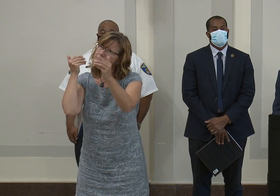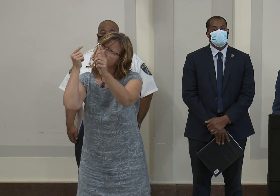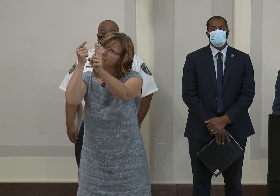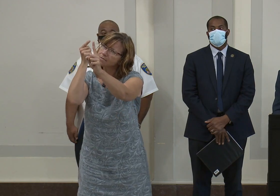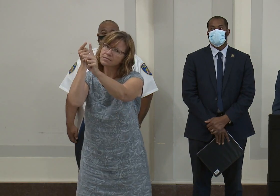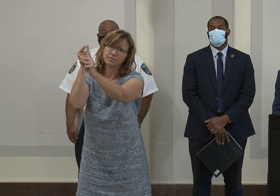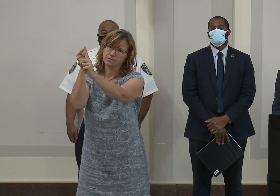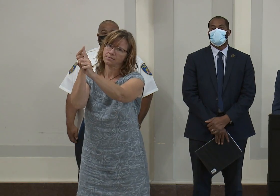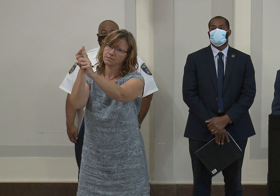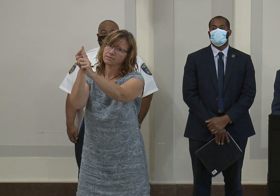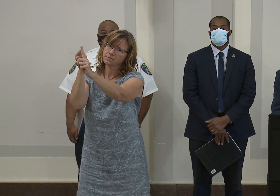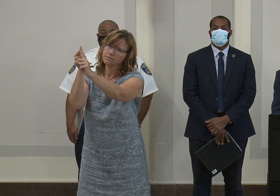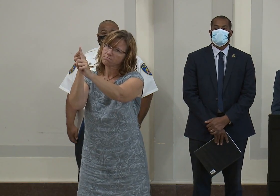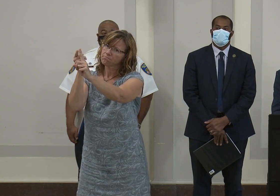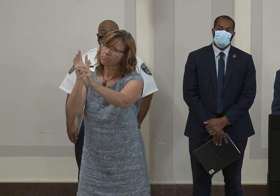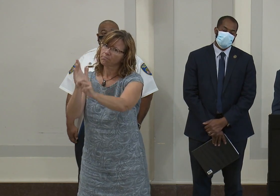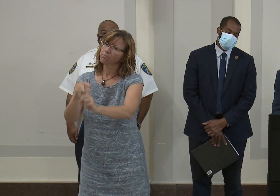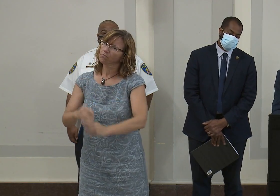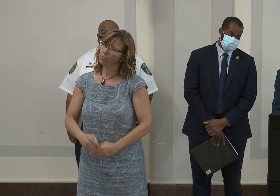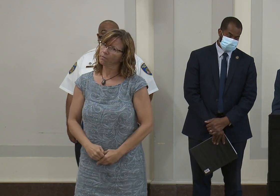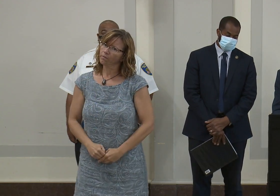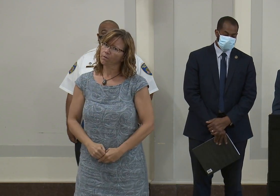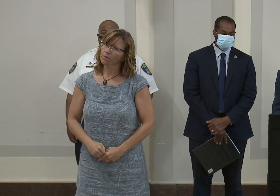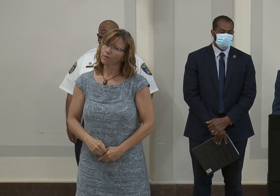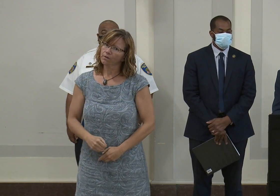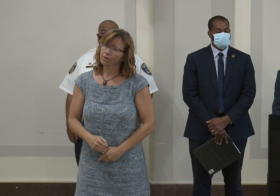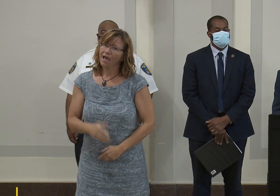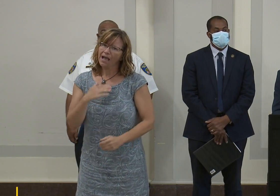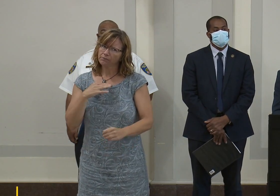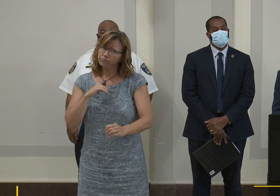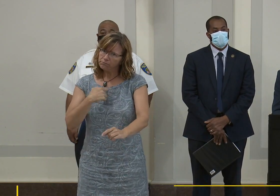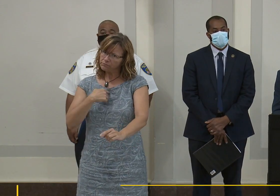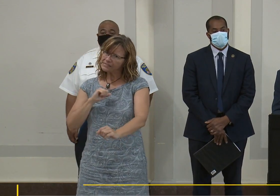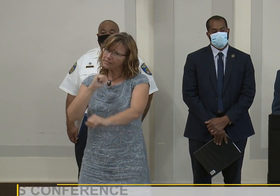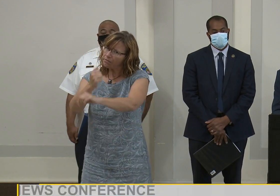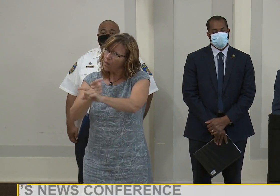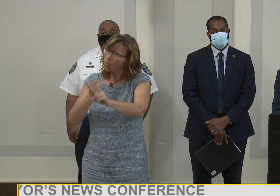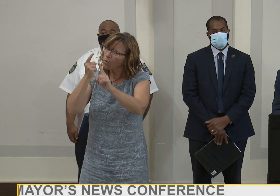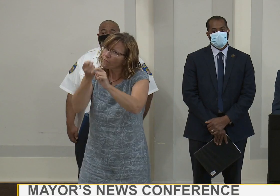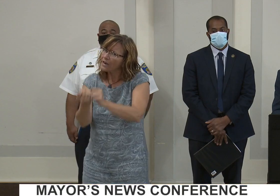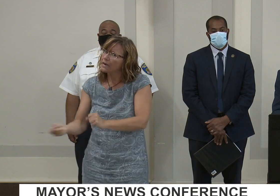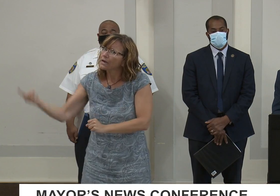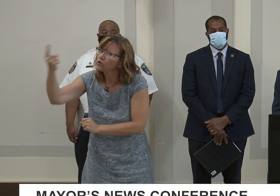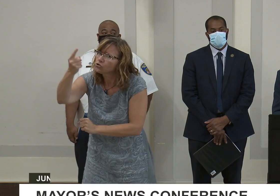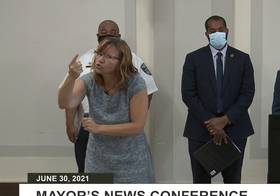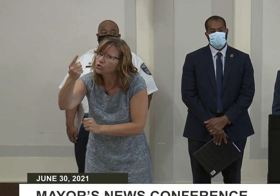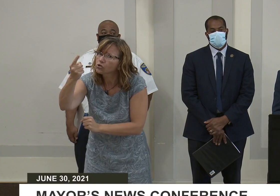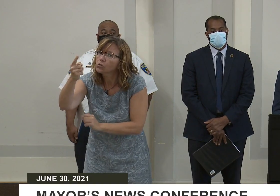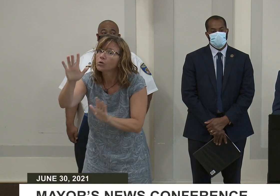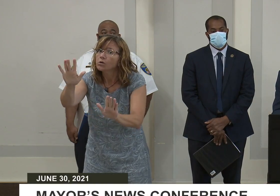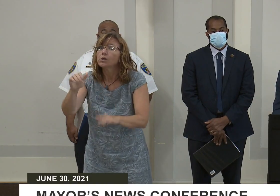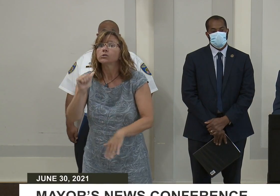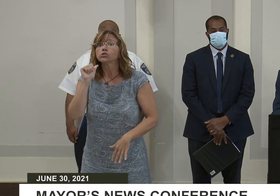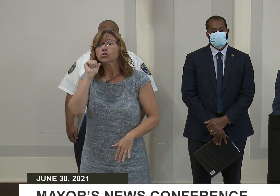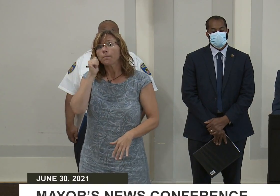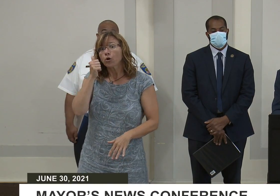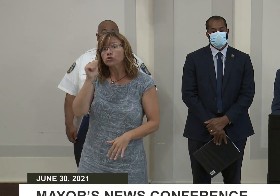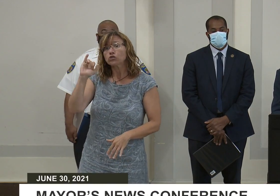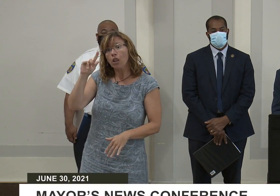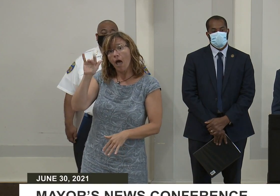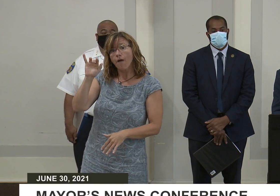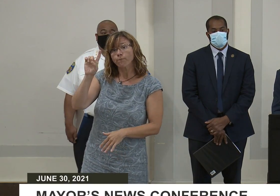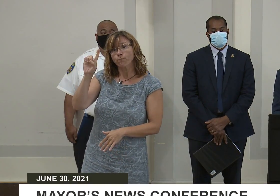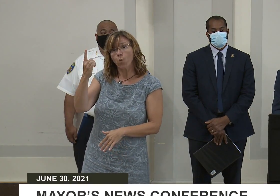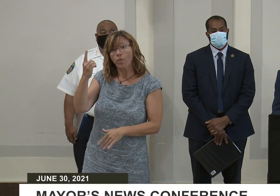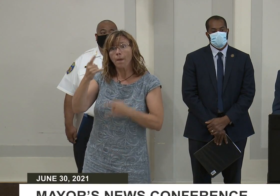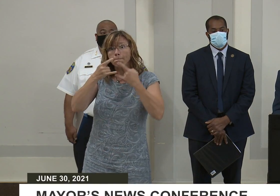set that goal for early next year. And as a reminder, our mask mandate will be lifted to align with the state effective tomorrow, July the 1st.